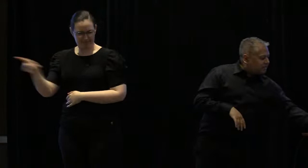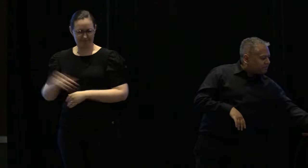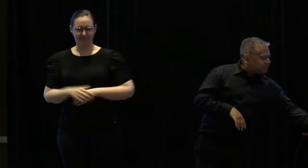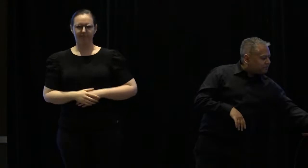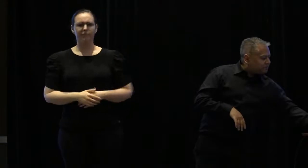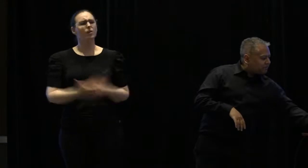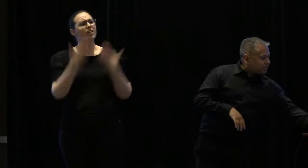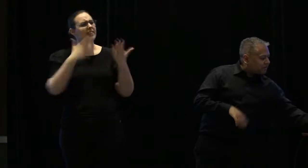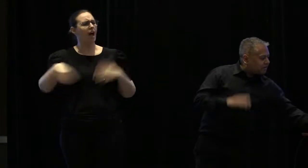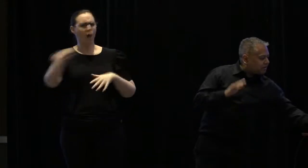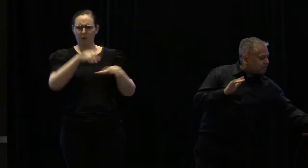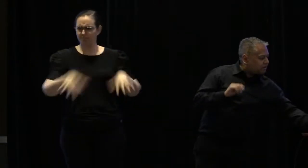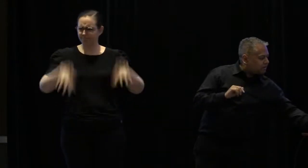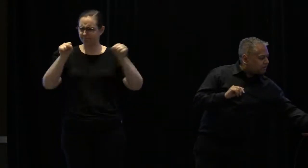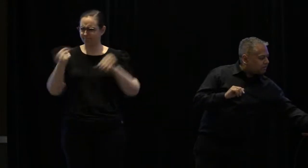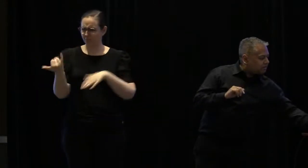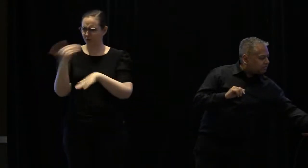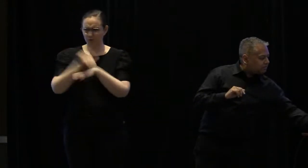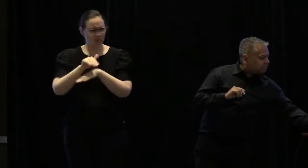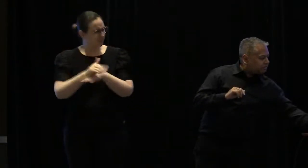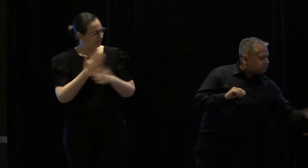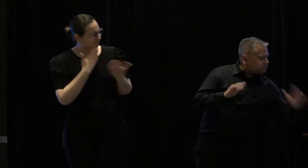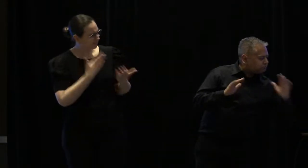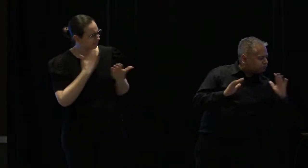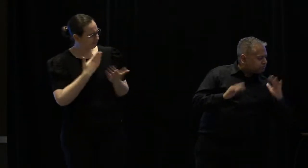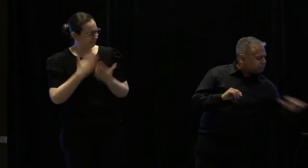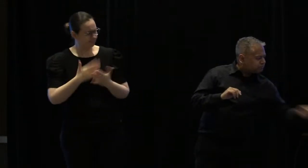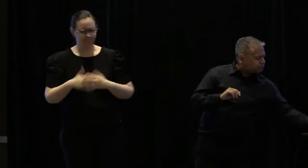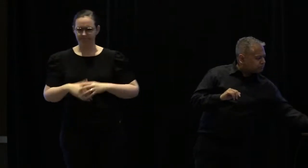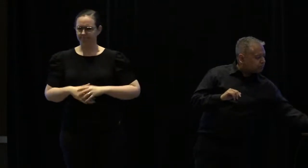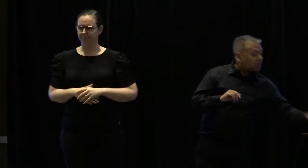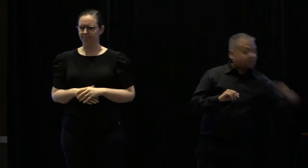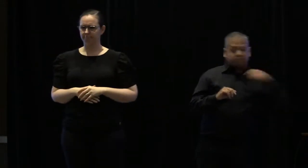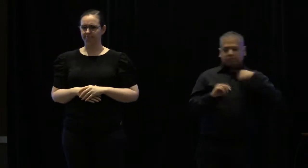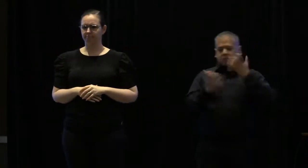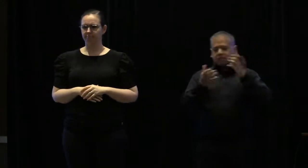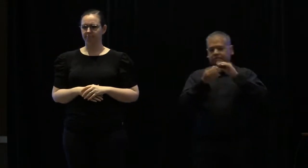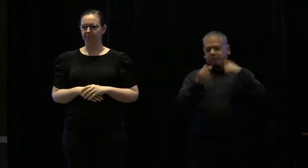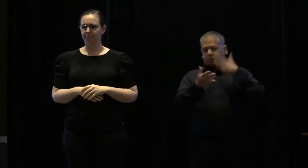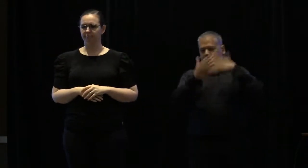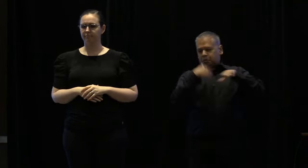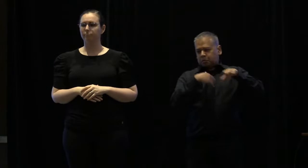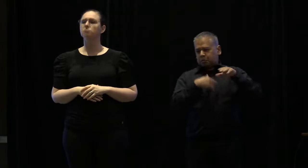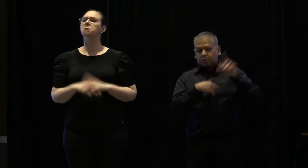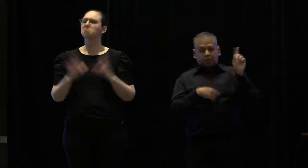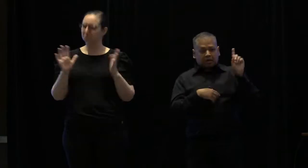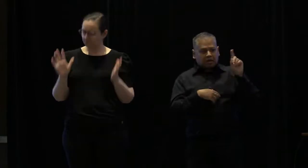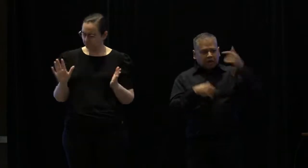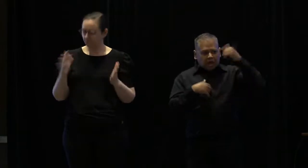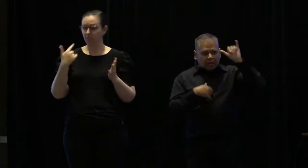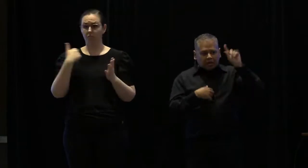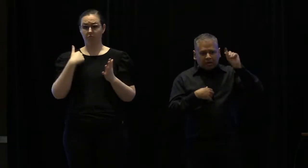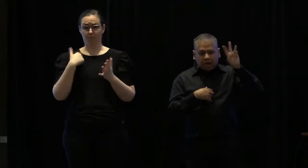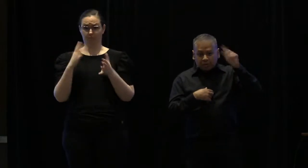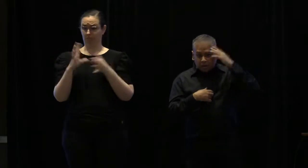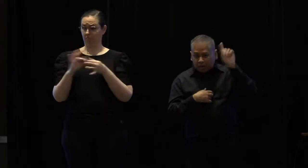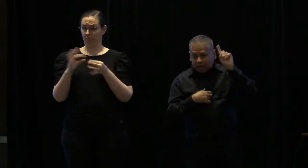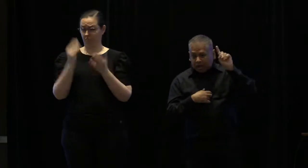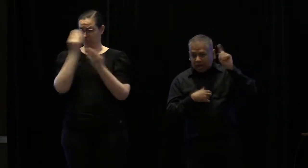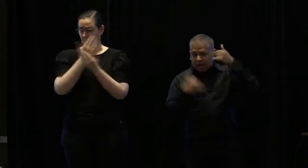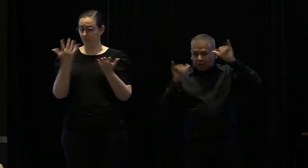So I wanted to acknowledge, with all that that word means, Vinu and Forrest, for your work tonight.